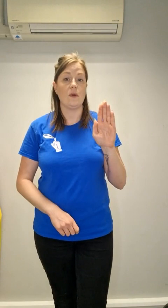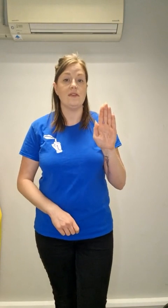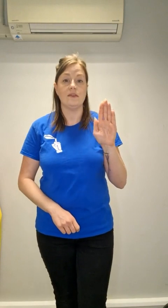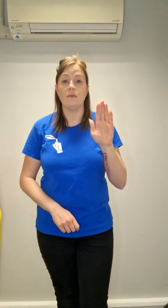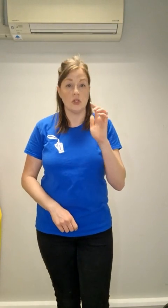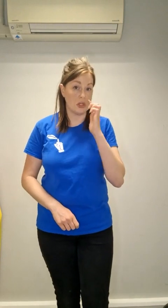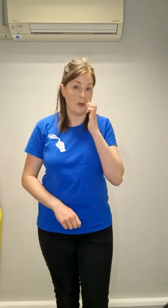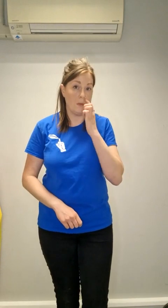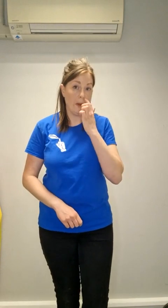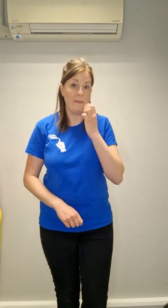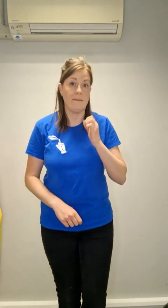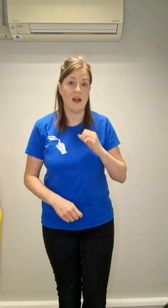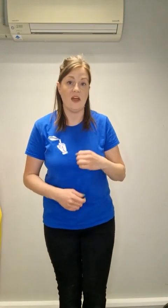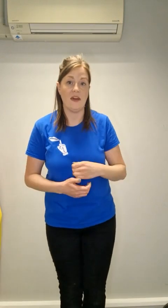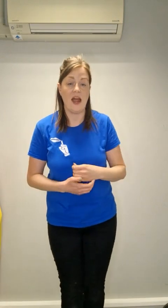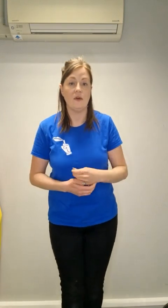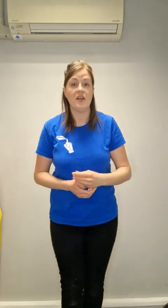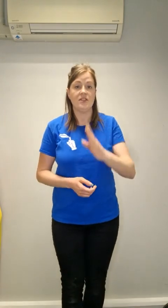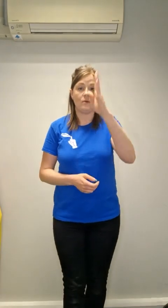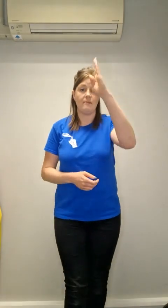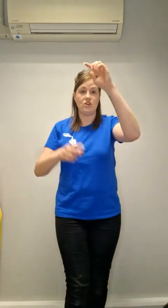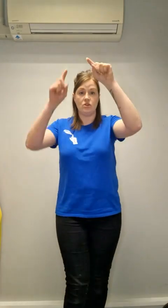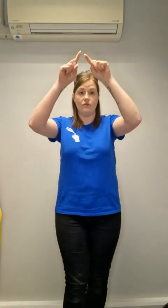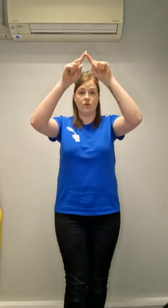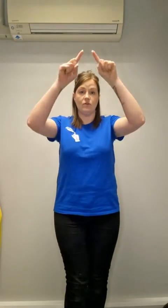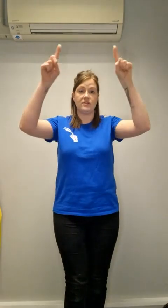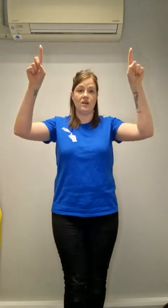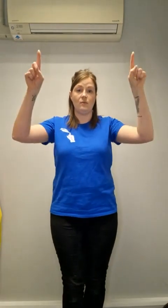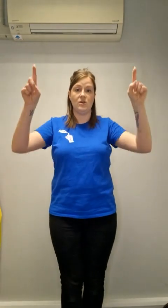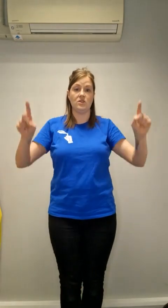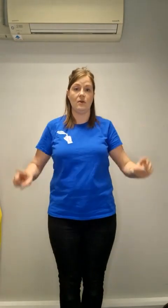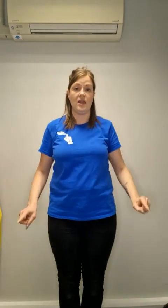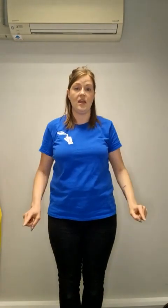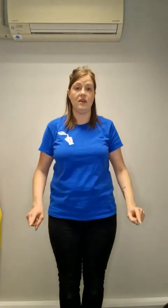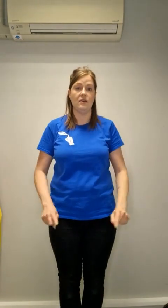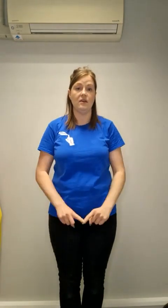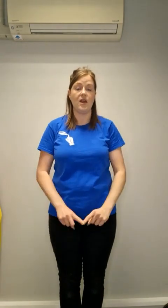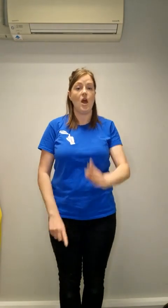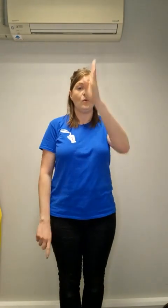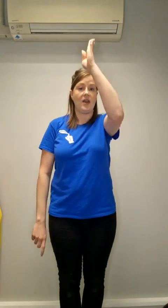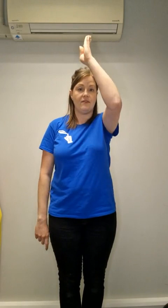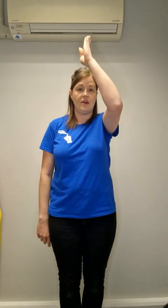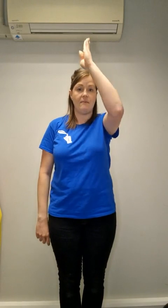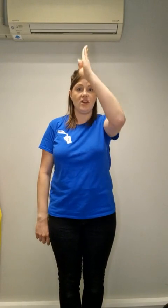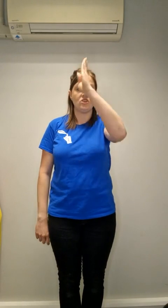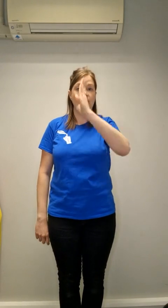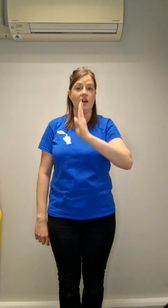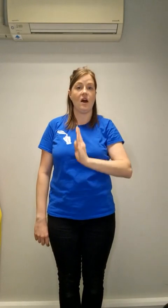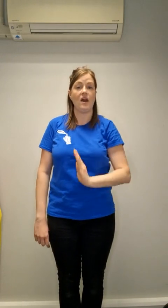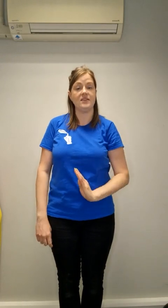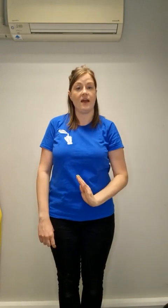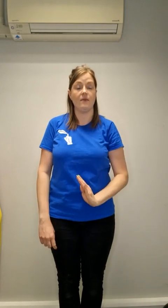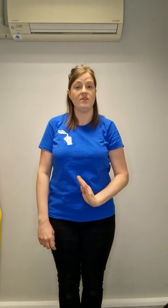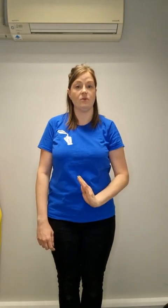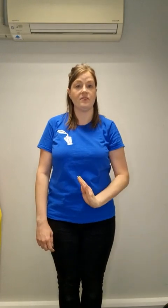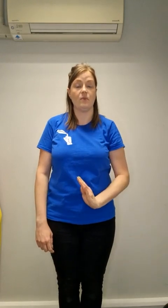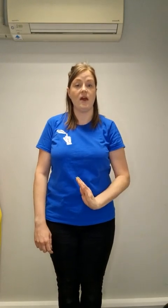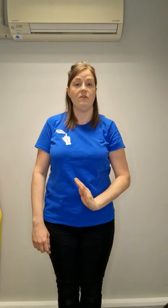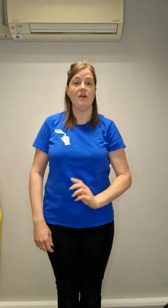backwards, and I'm going to show you what I mean by that now. So imagine you've got your sign-in window here. We have an imaginary line down the middle as well,